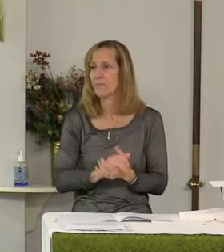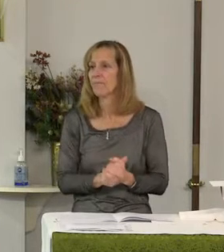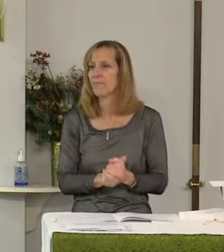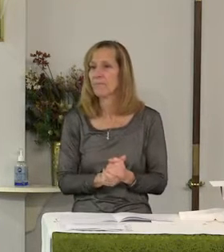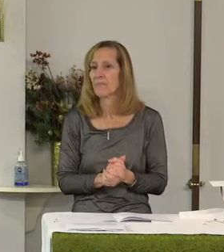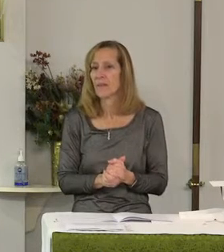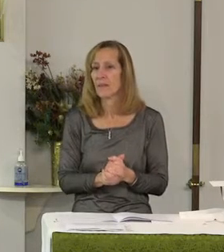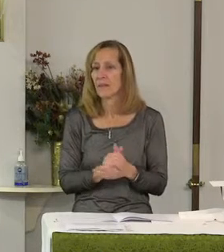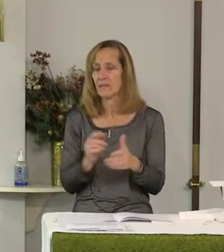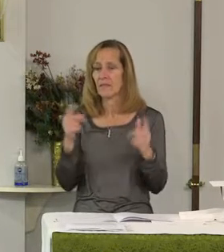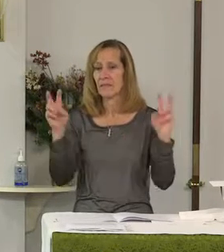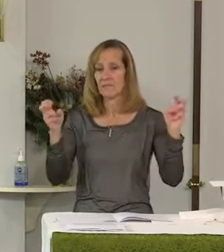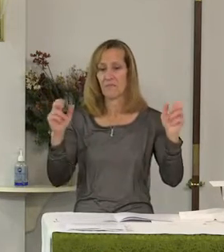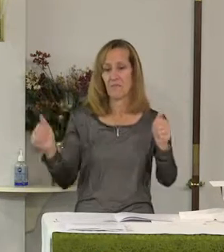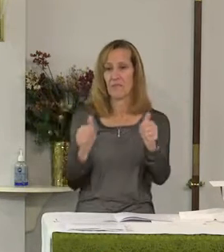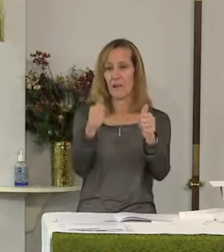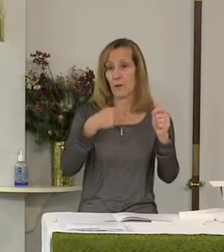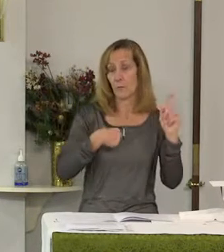"Follow me.